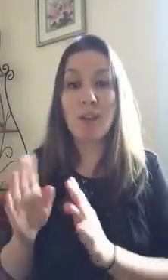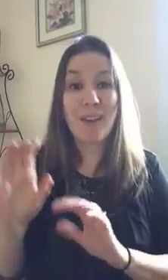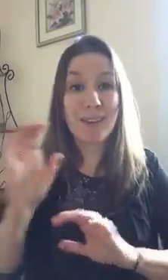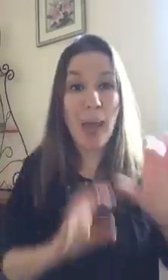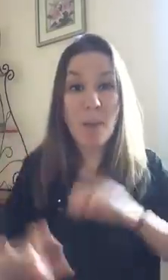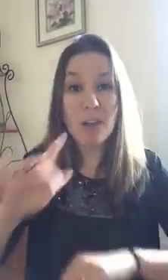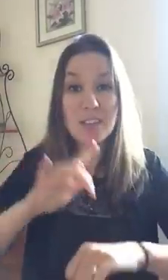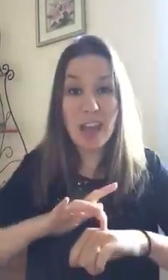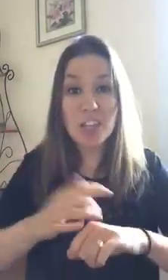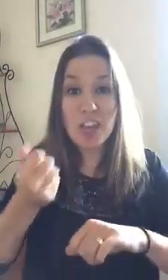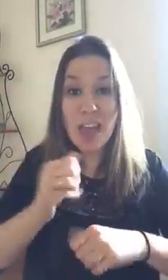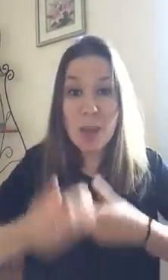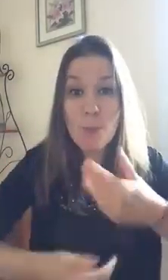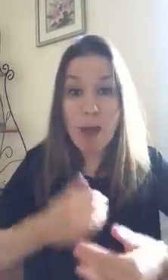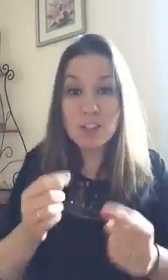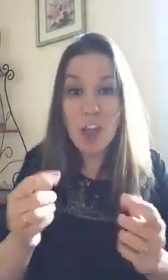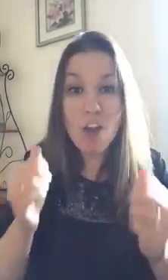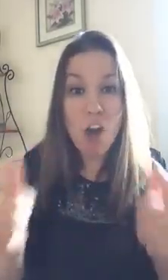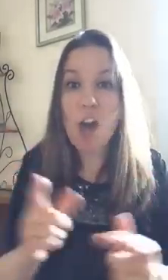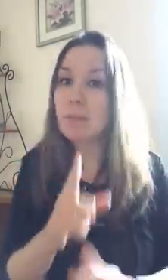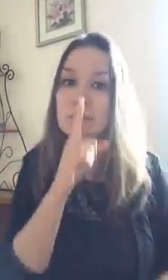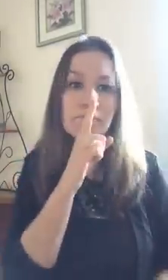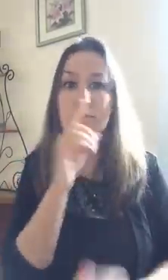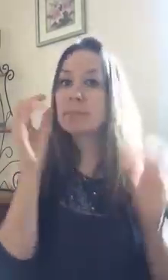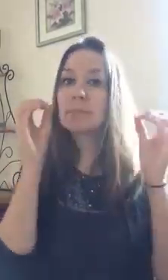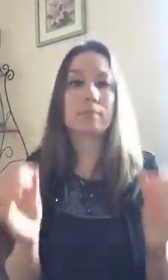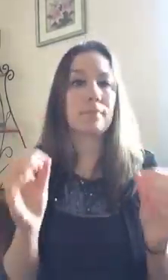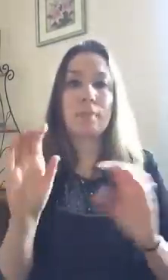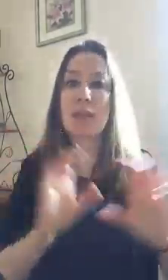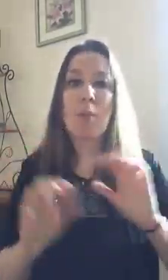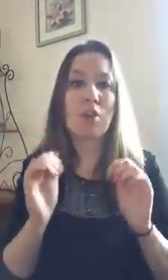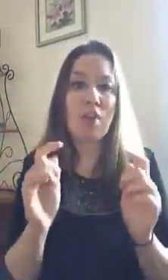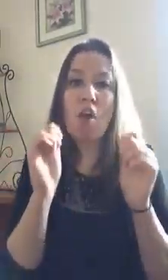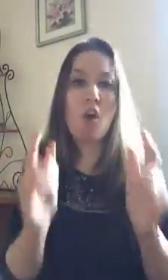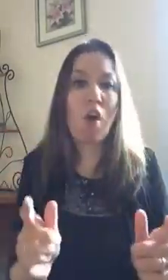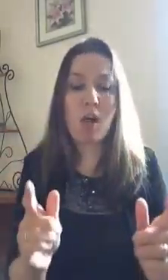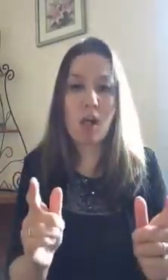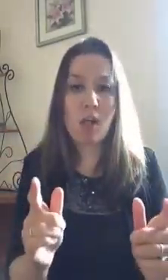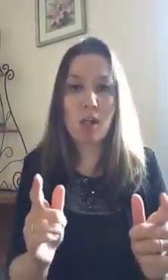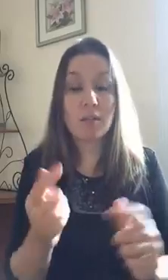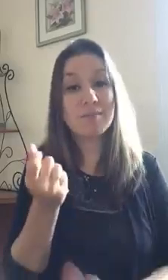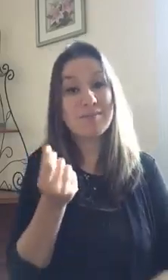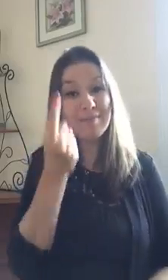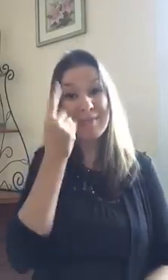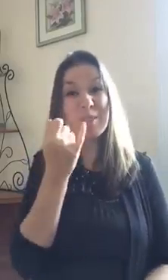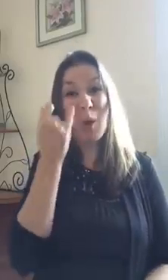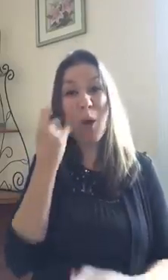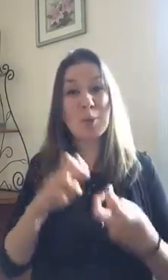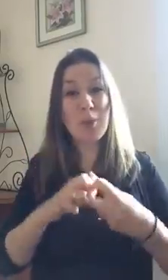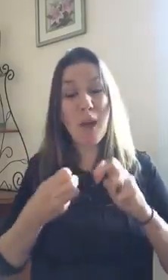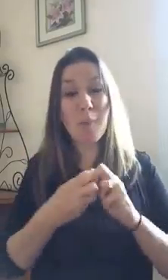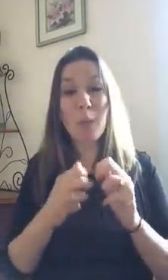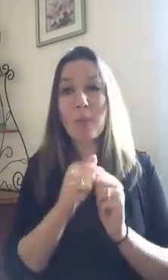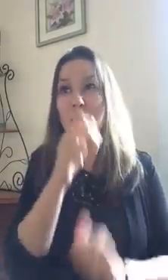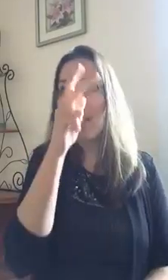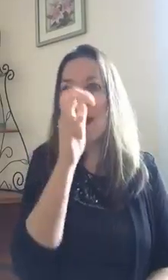entire at all within the process of the seed to seal process. There's no chemicals. So if they're having a